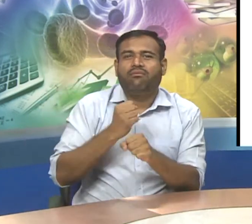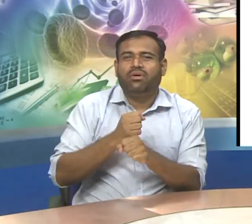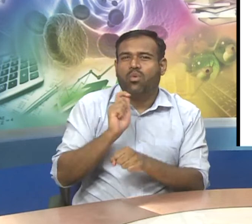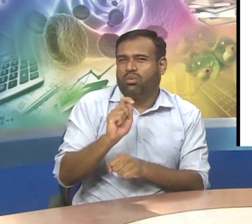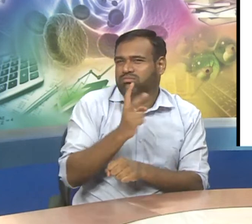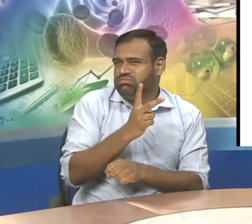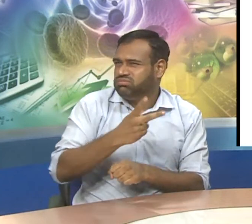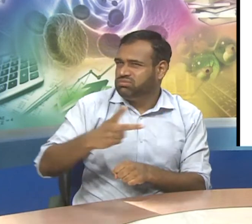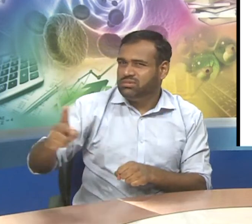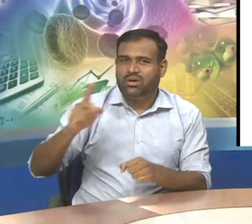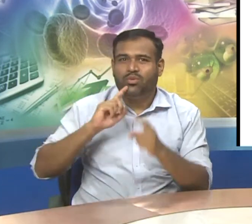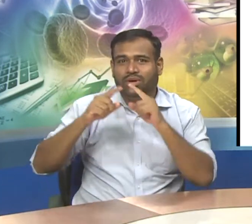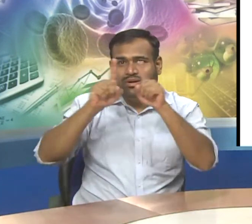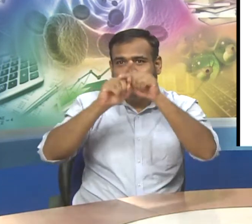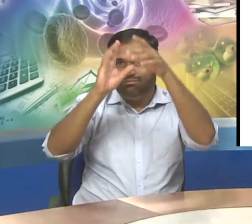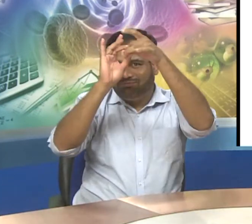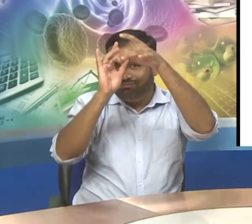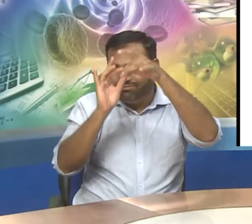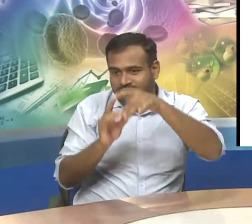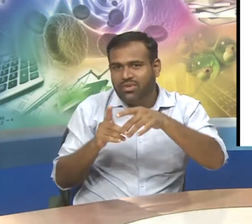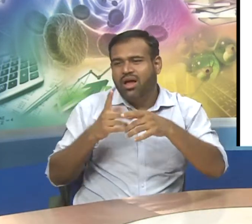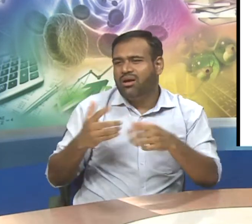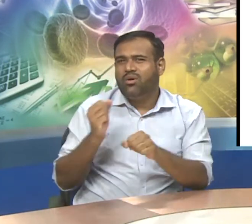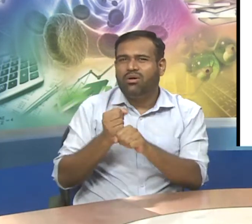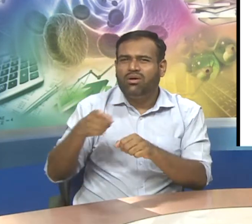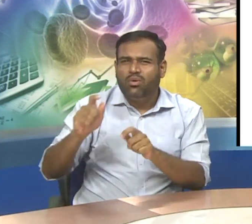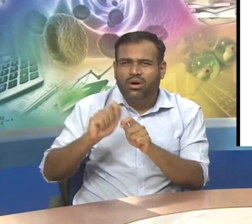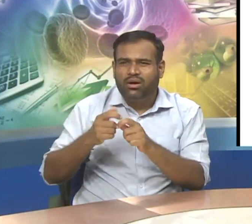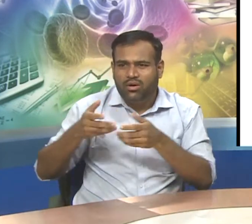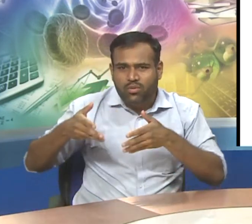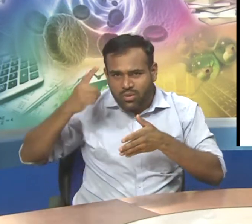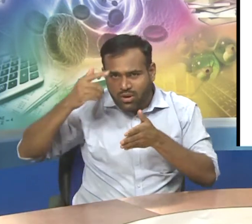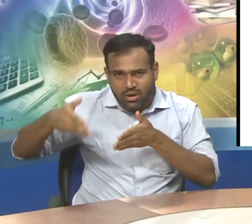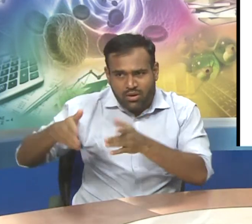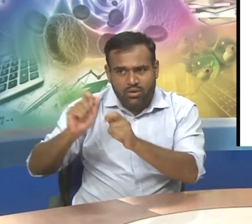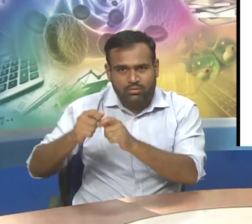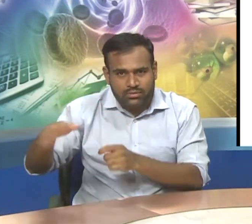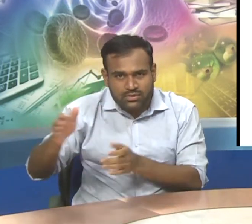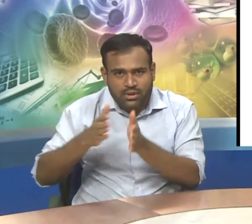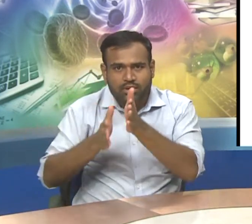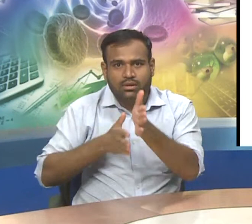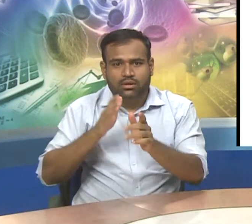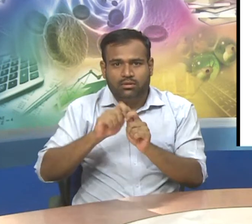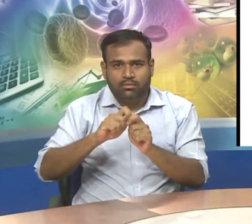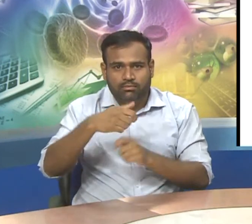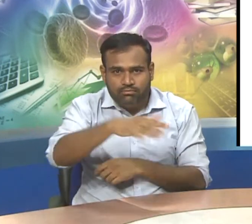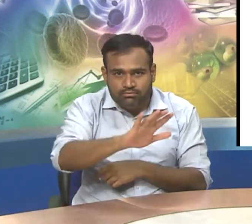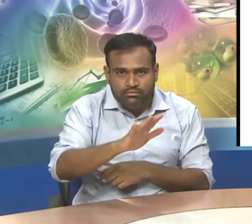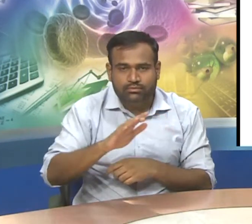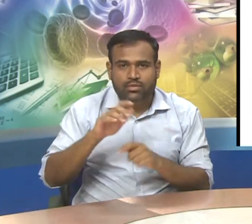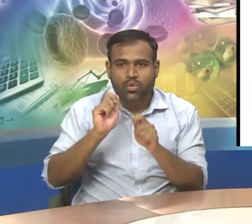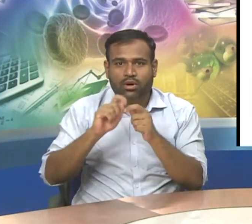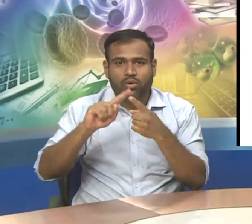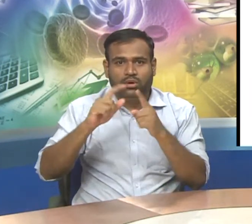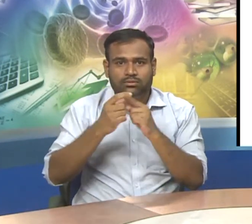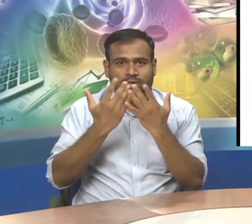And this, you can see on the state side, this is the permanent executive who is a civil